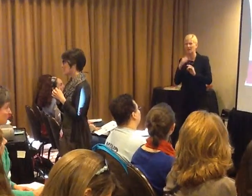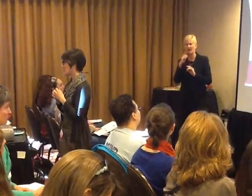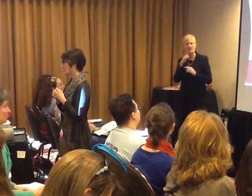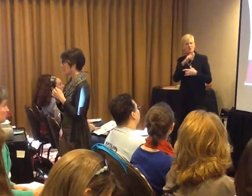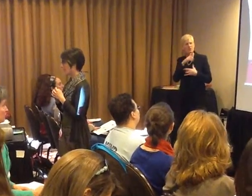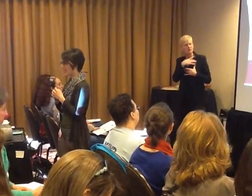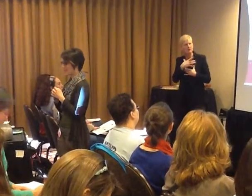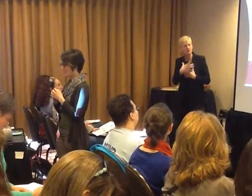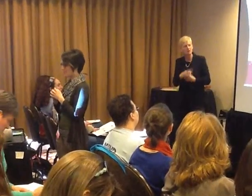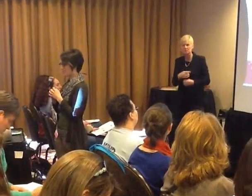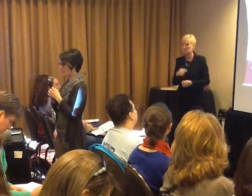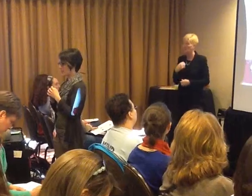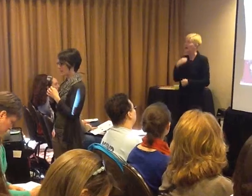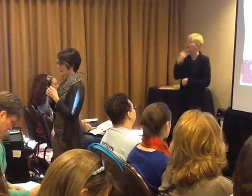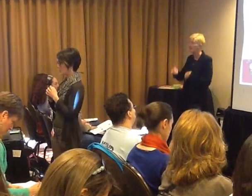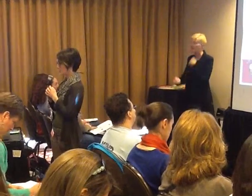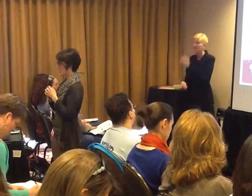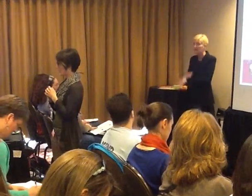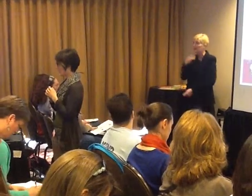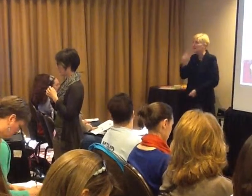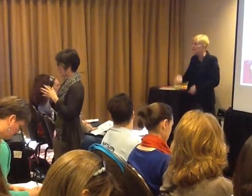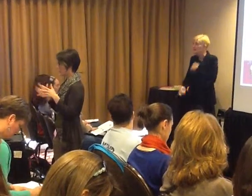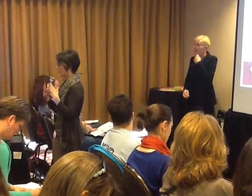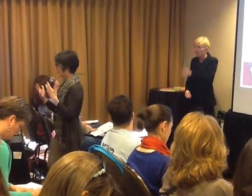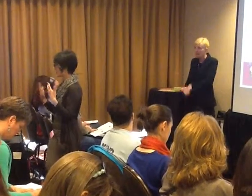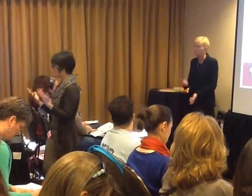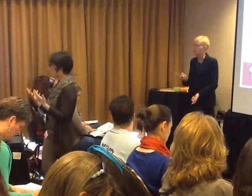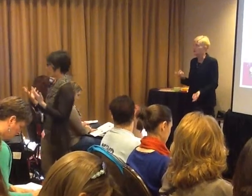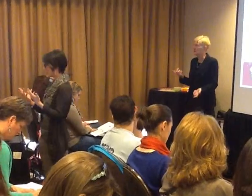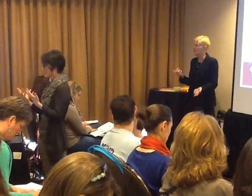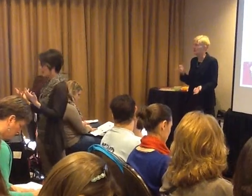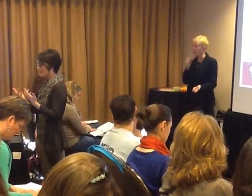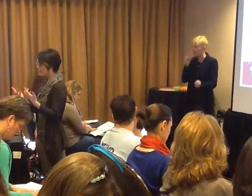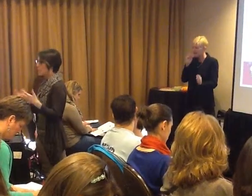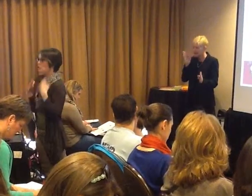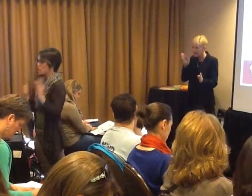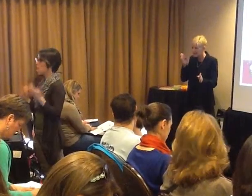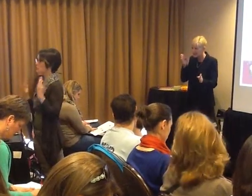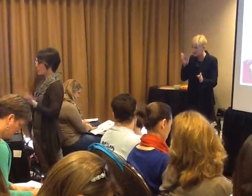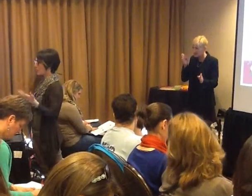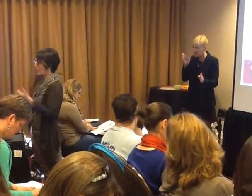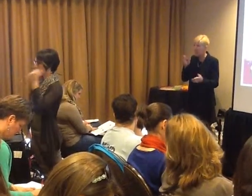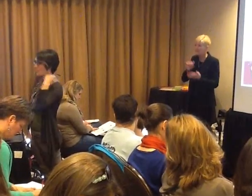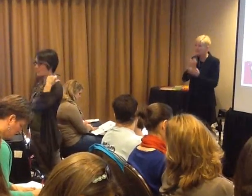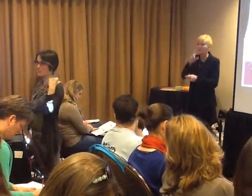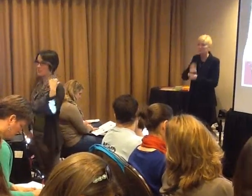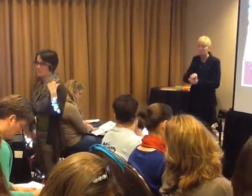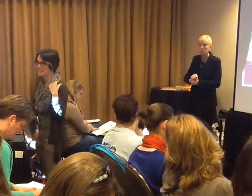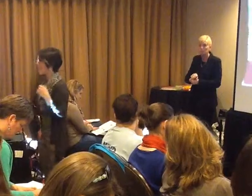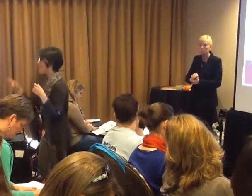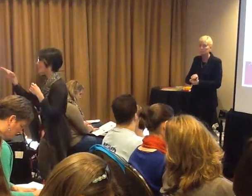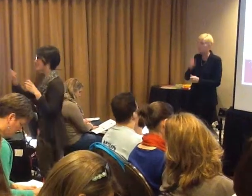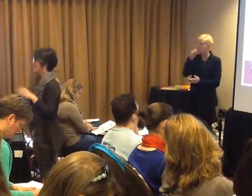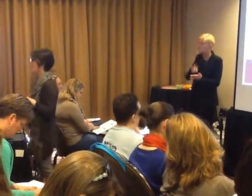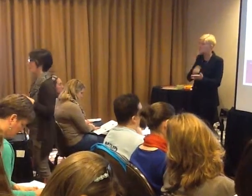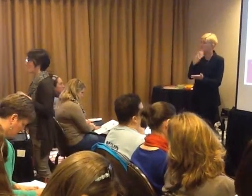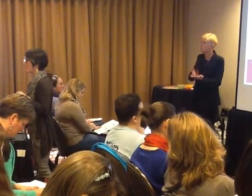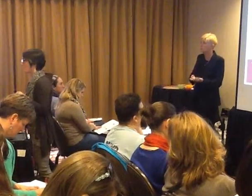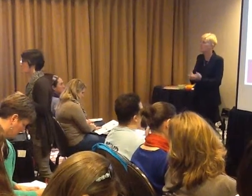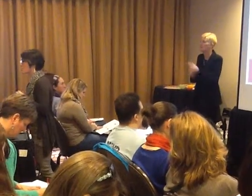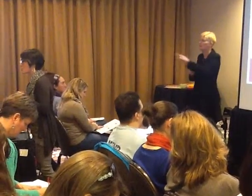really interesting too. We're like, I tell them, and they just didn't hear me, or they just weren't paying attention. True story. The research says that. Yes? Did